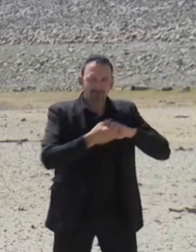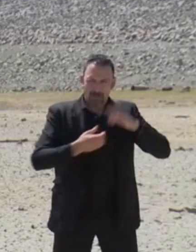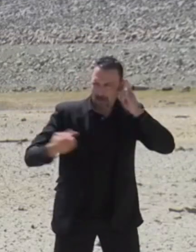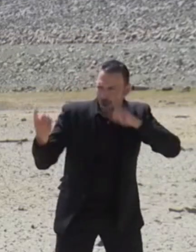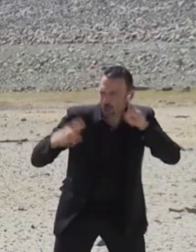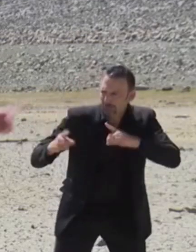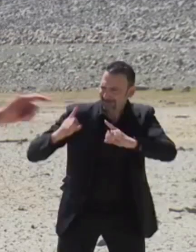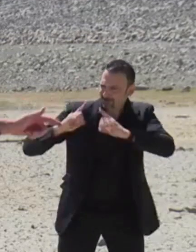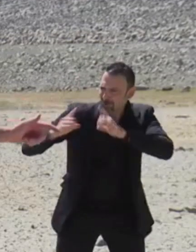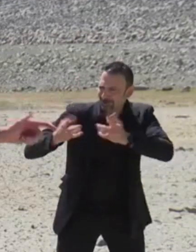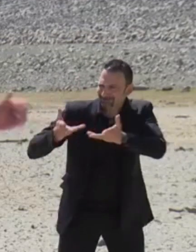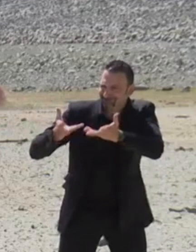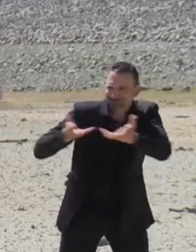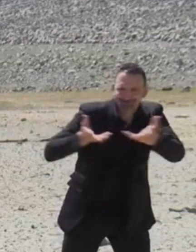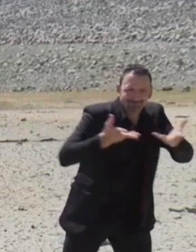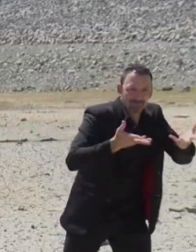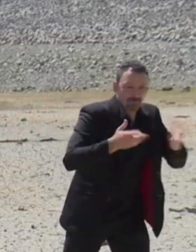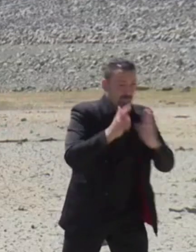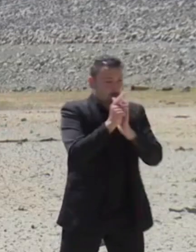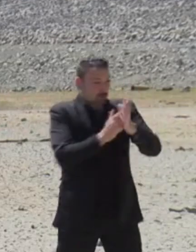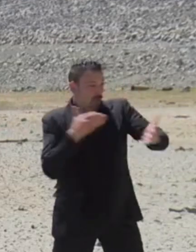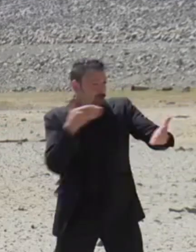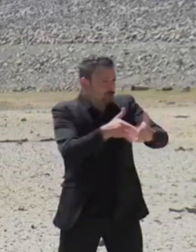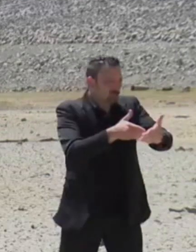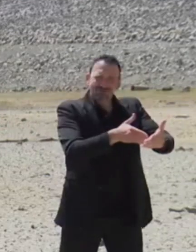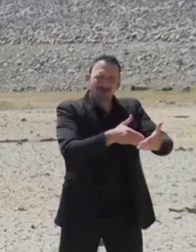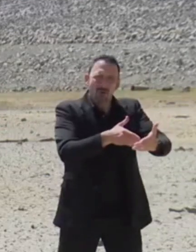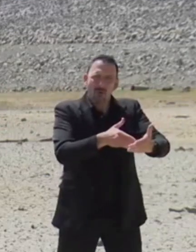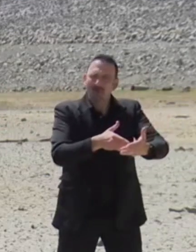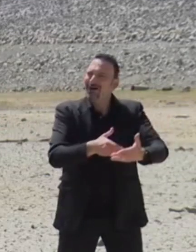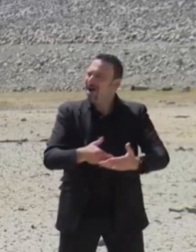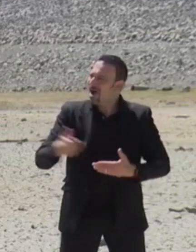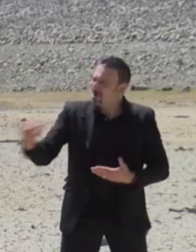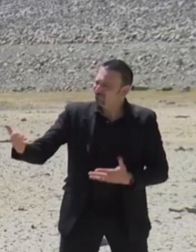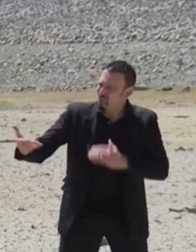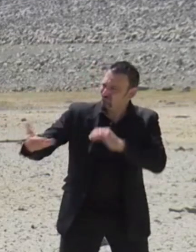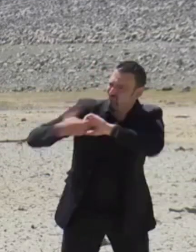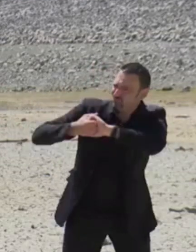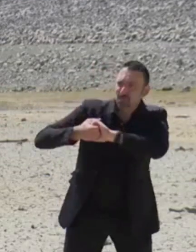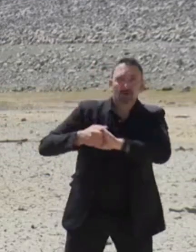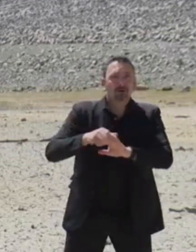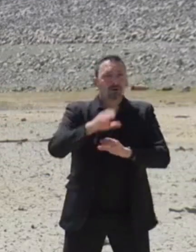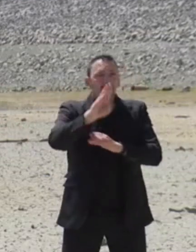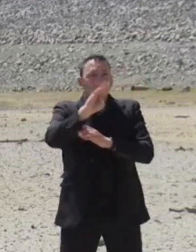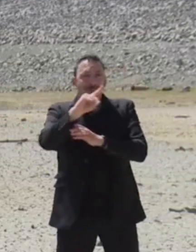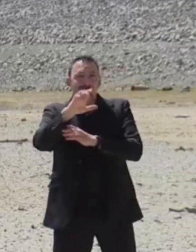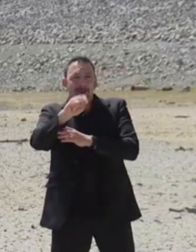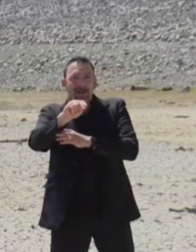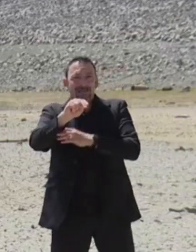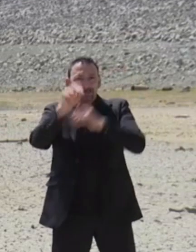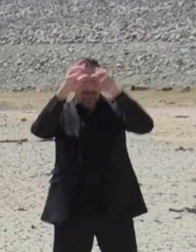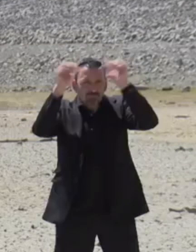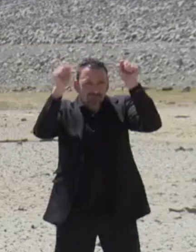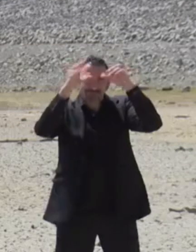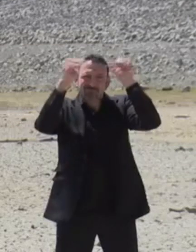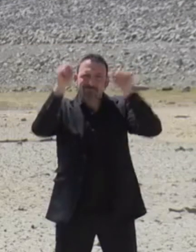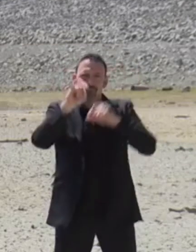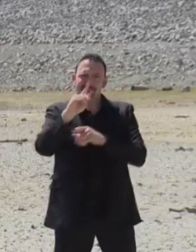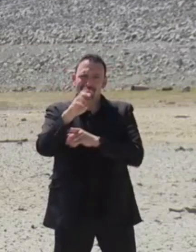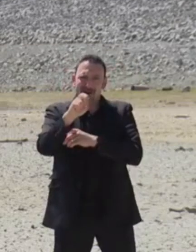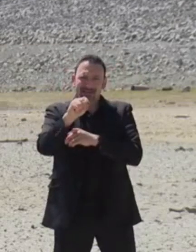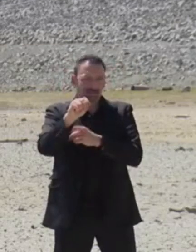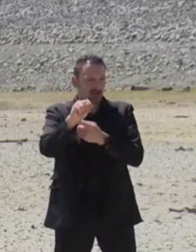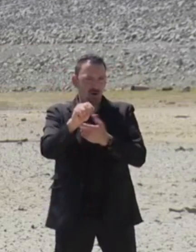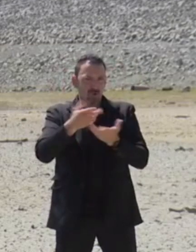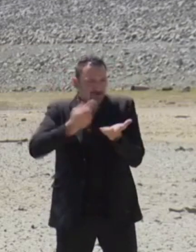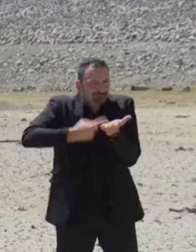now, not lawsuits, not closed fists, but open hands with the Biden administration, including Secretary Vilsack, who we were on conference call with a